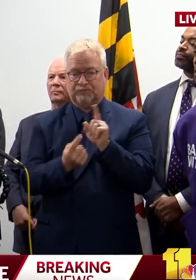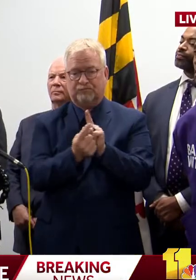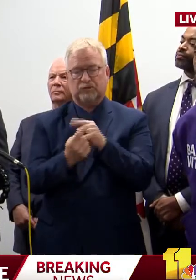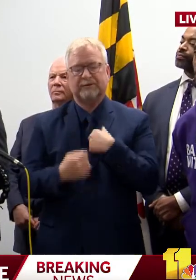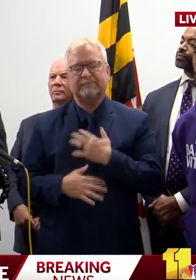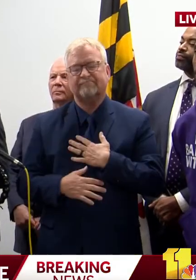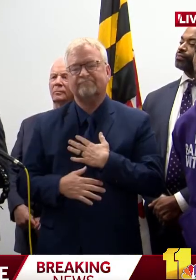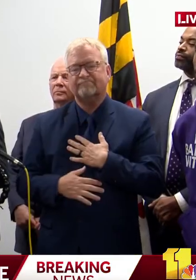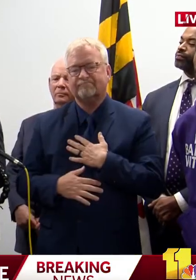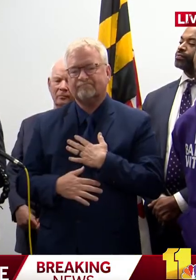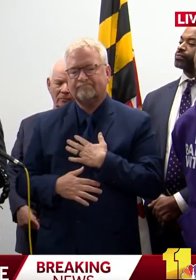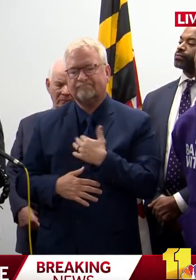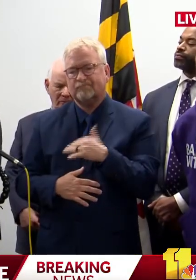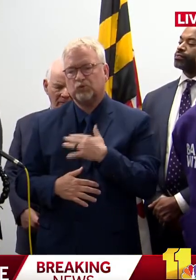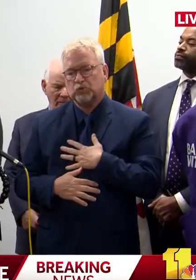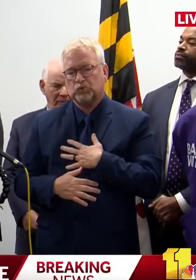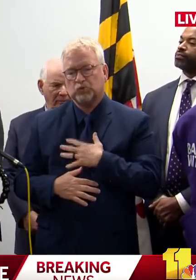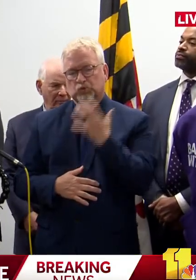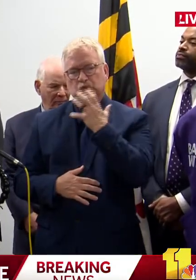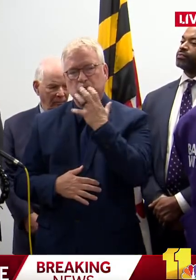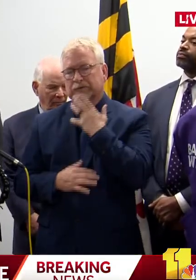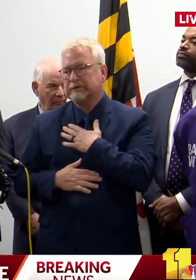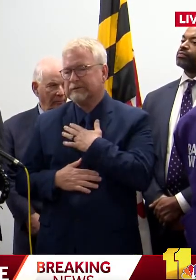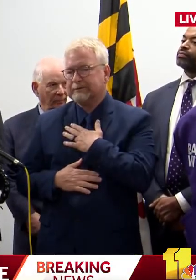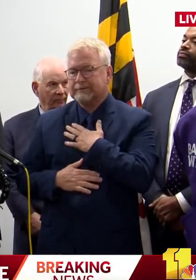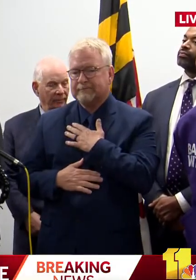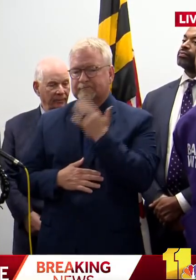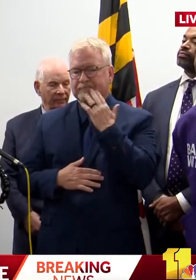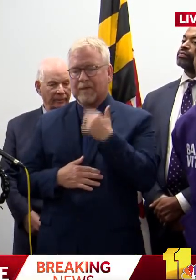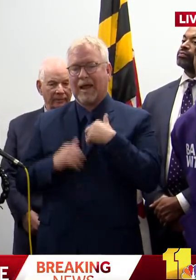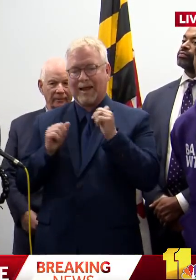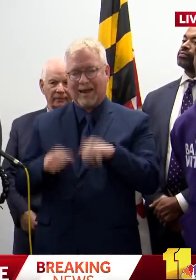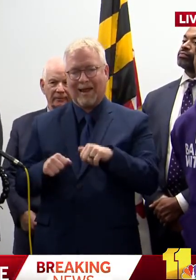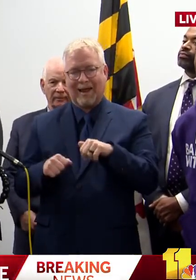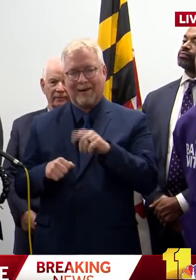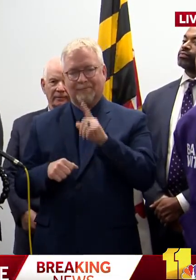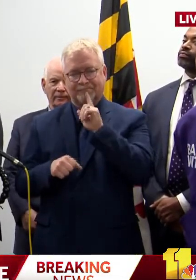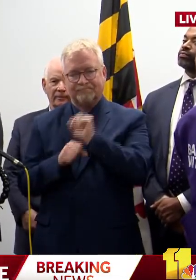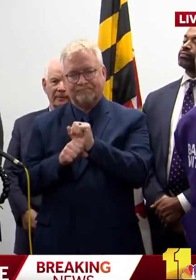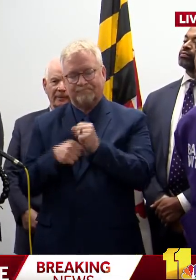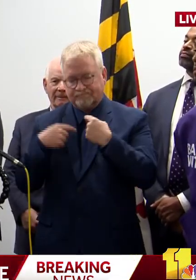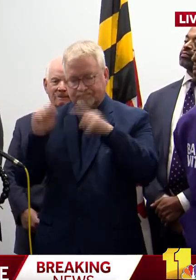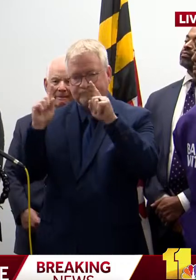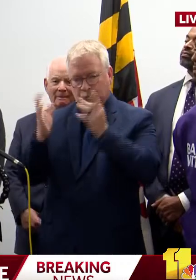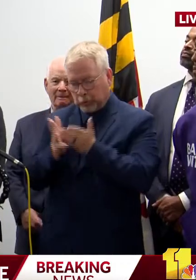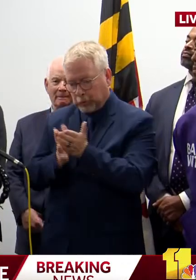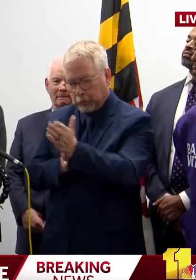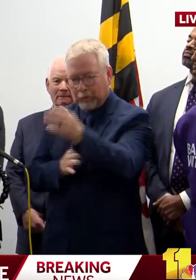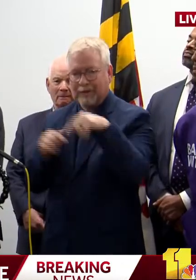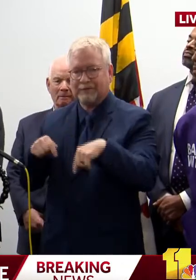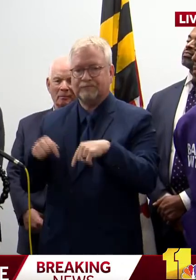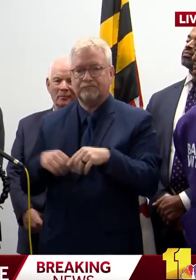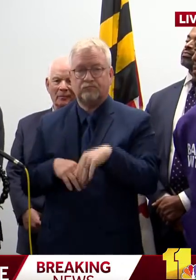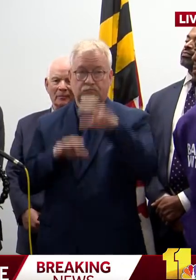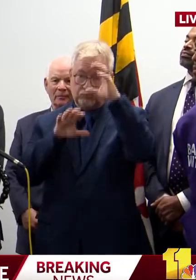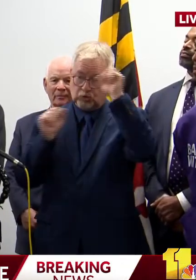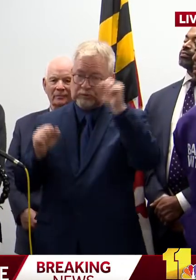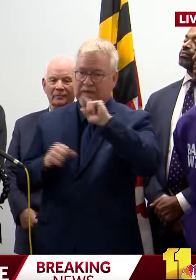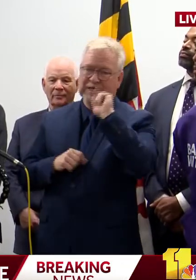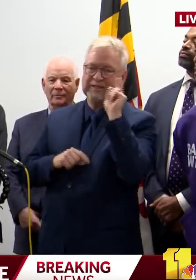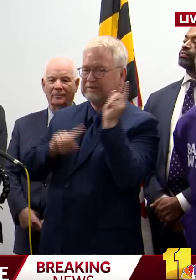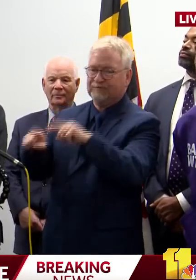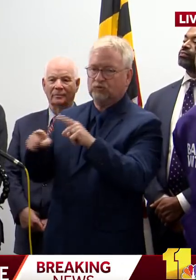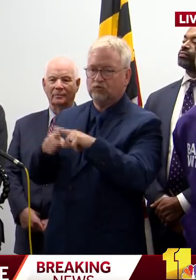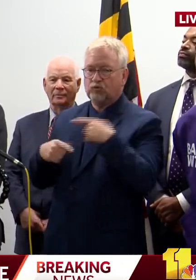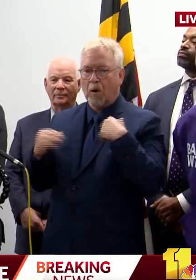tragic. And we will get through this. We have no doubt about it. And the President has directed us to move